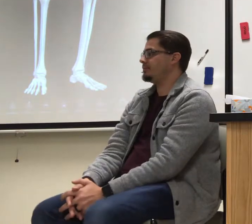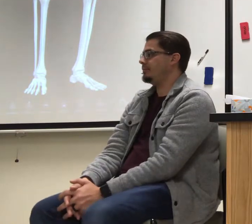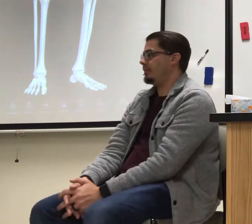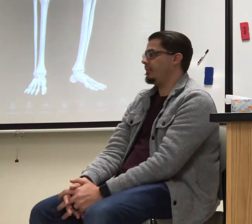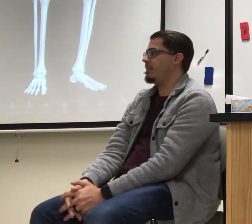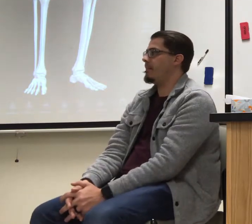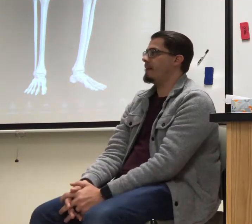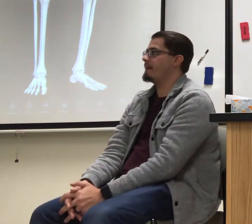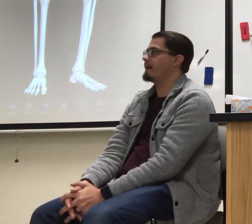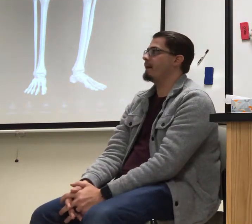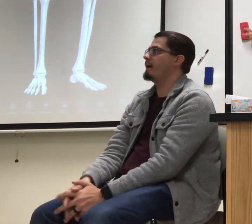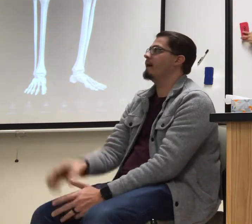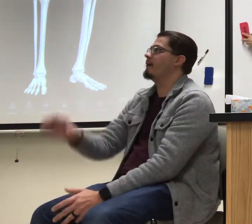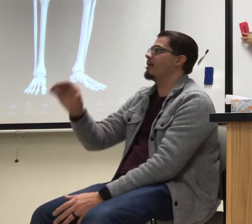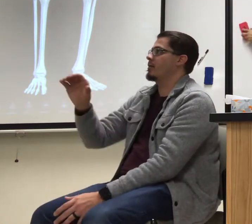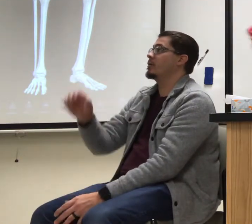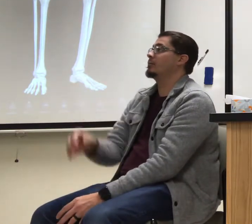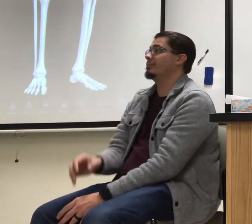extension.